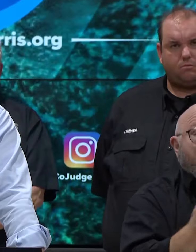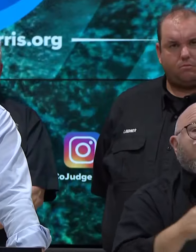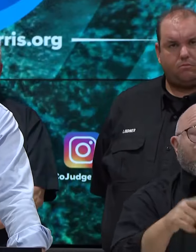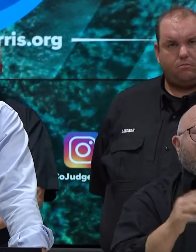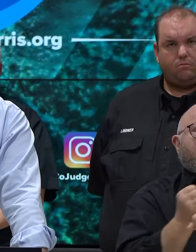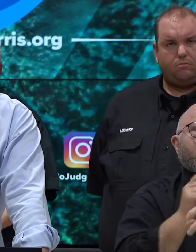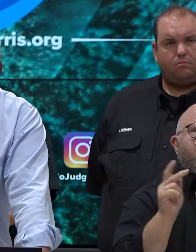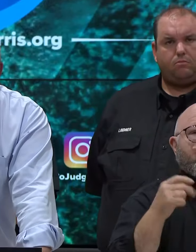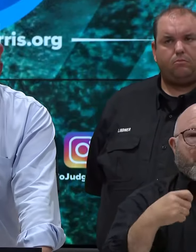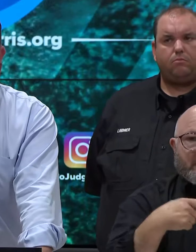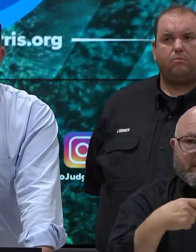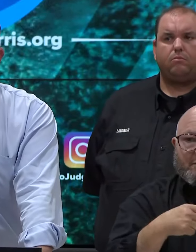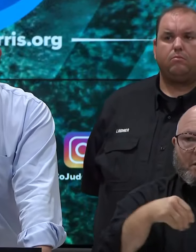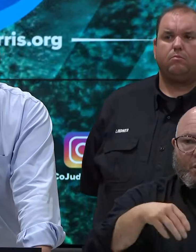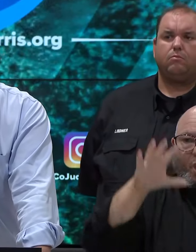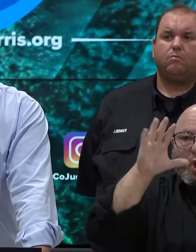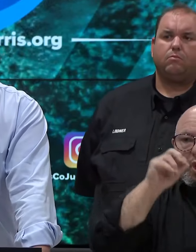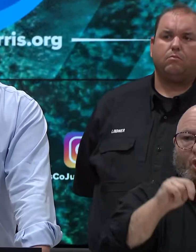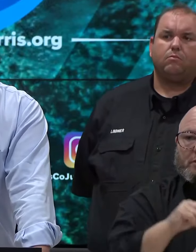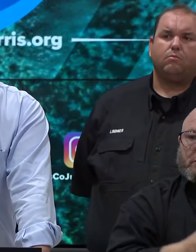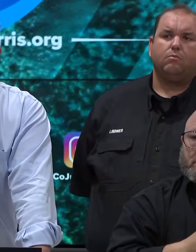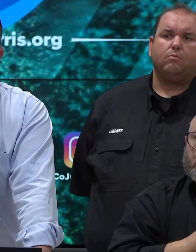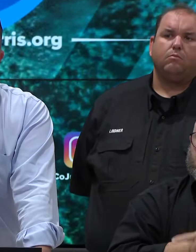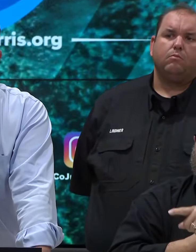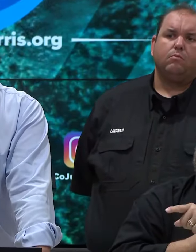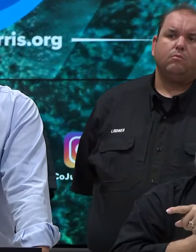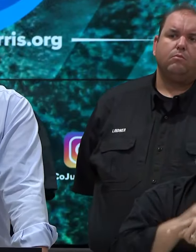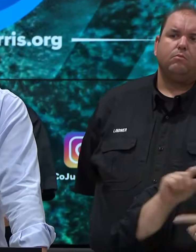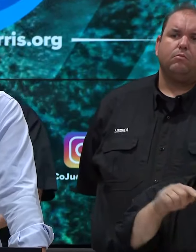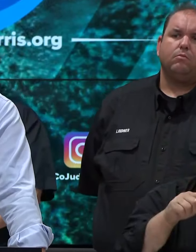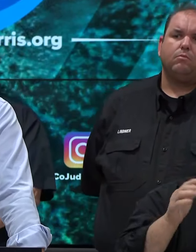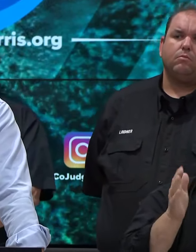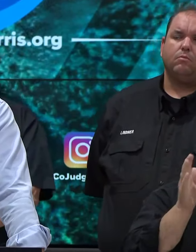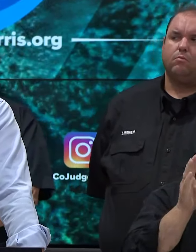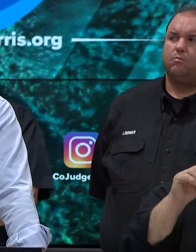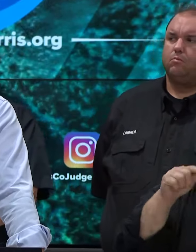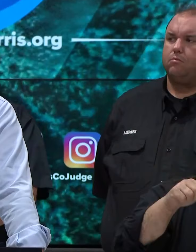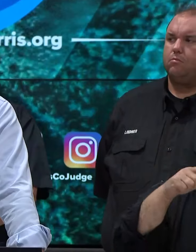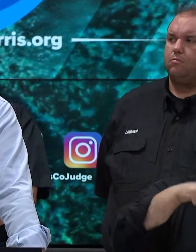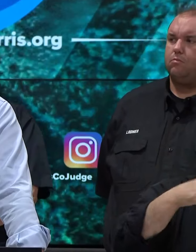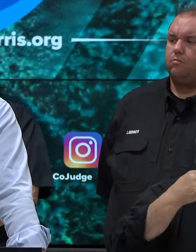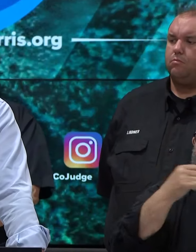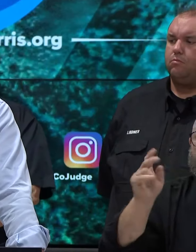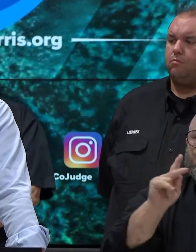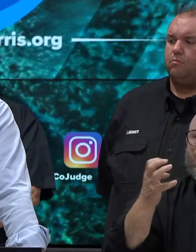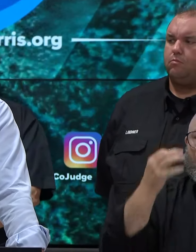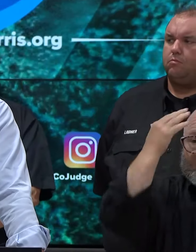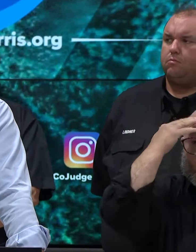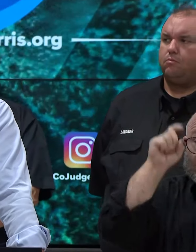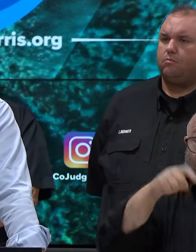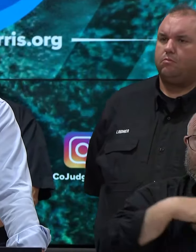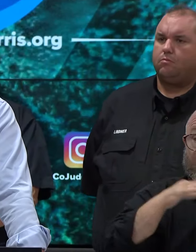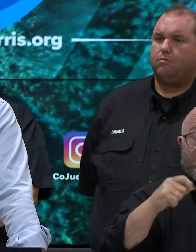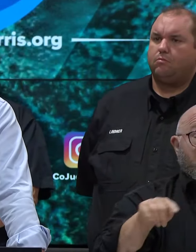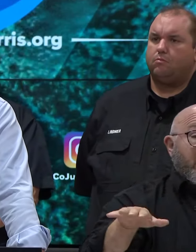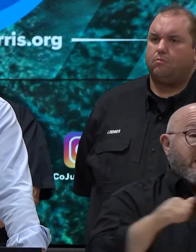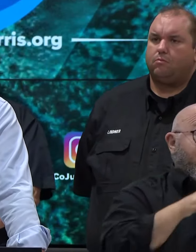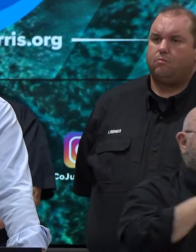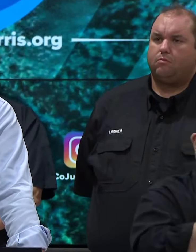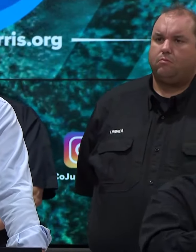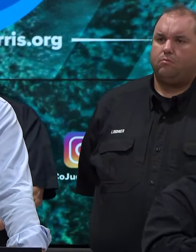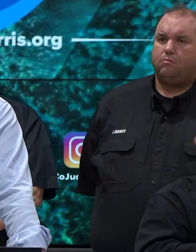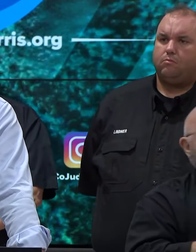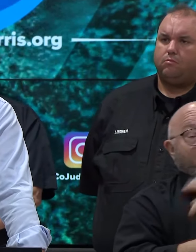quickly as possible. When do you think that timeline is going to be available? And I think this, there are people who want to know, should I just leave town and come